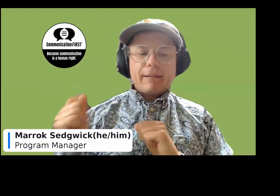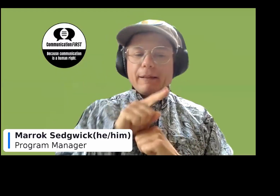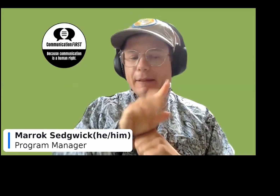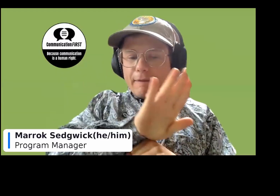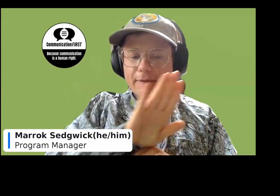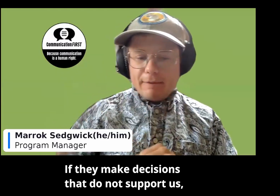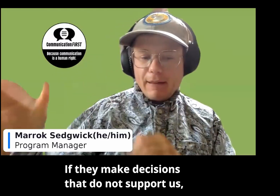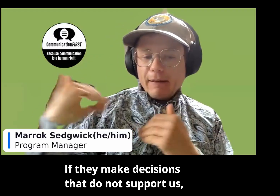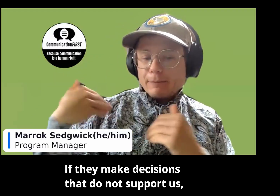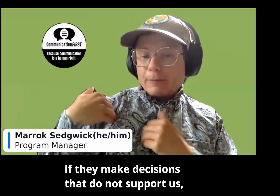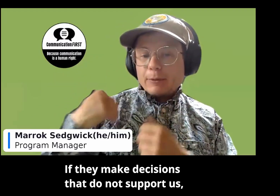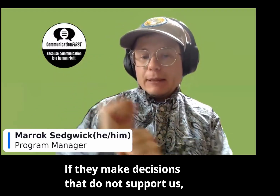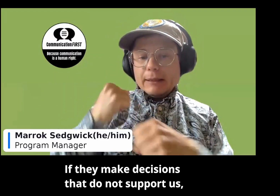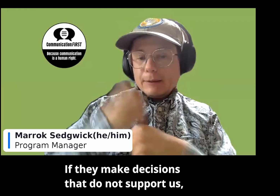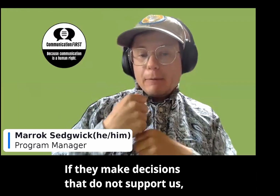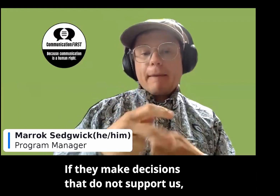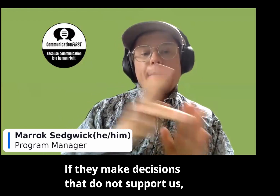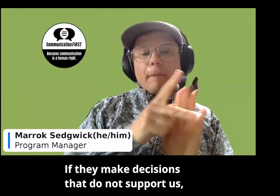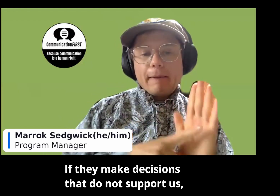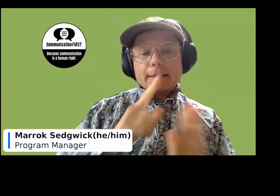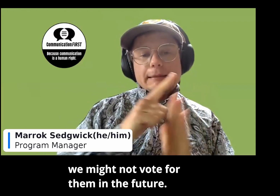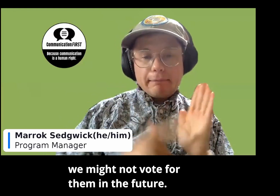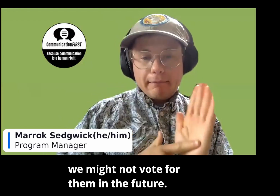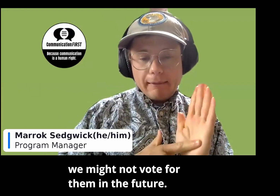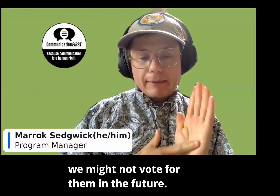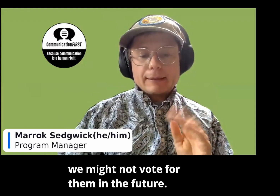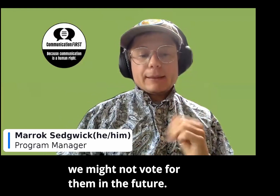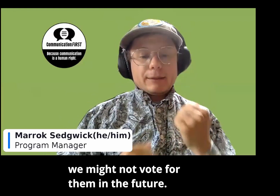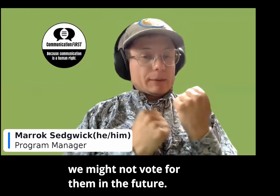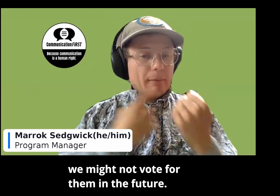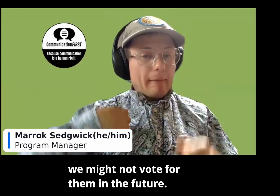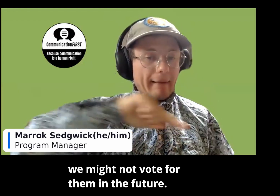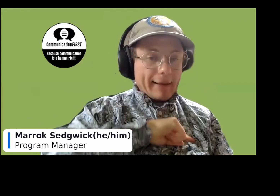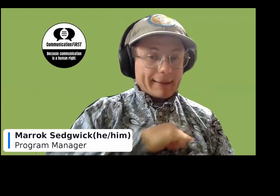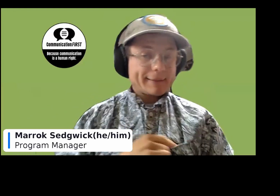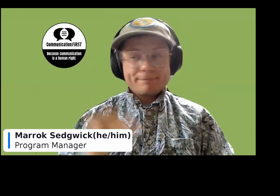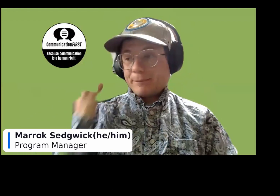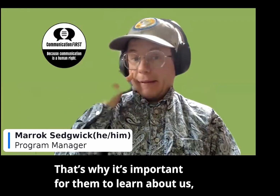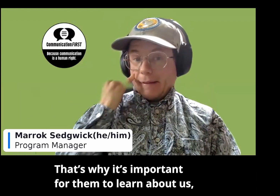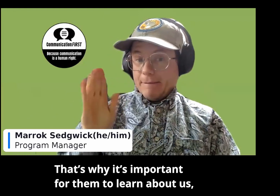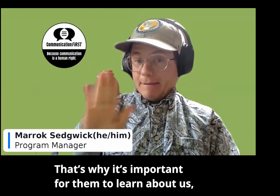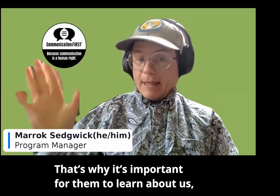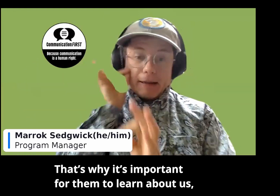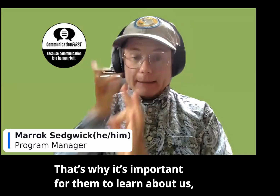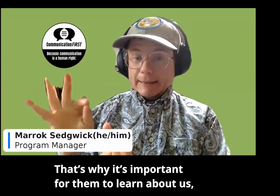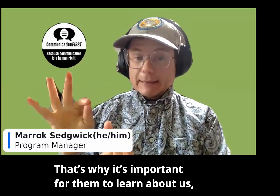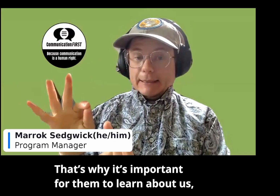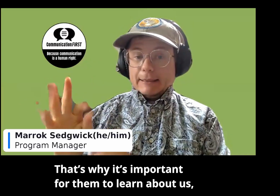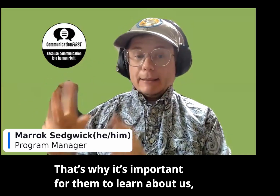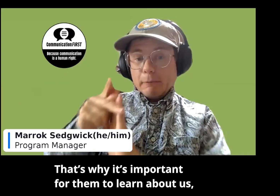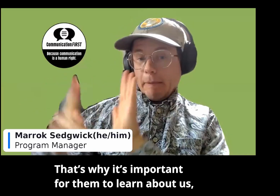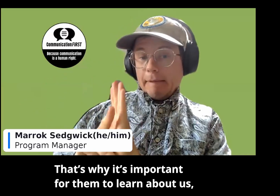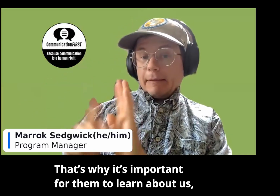us. If they make decisions that do not support us, we might not vote for them in the future. That's why it's important for